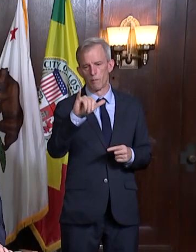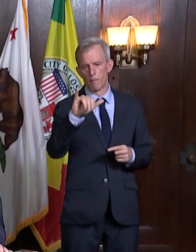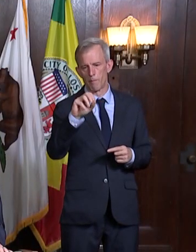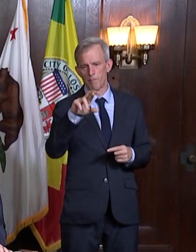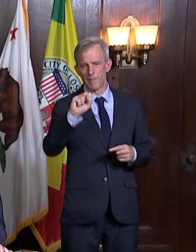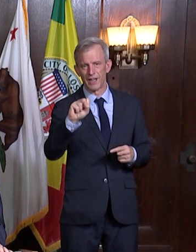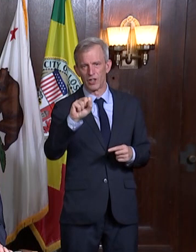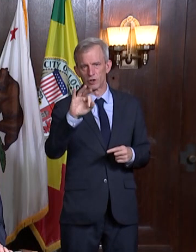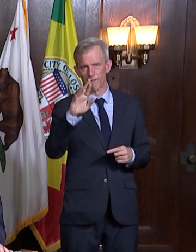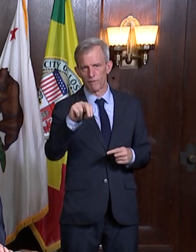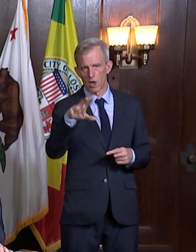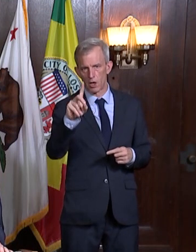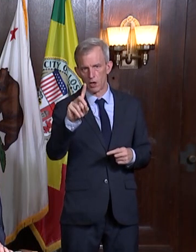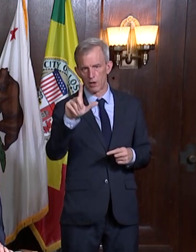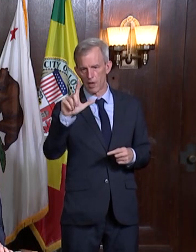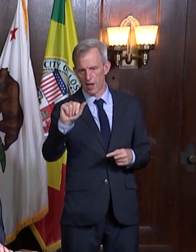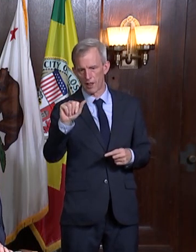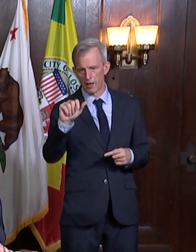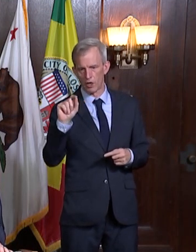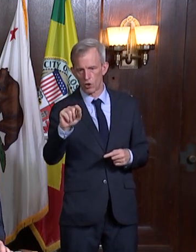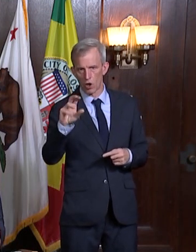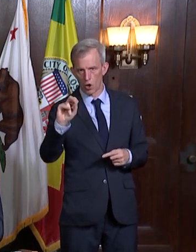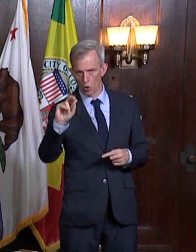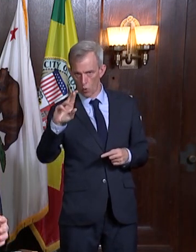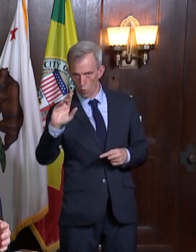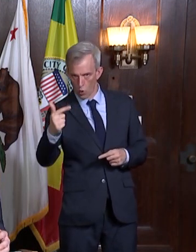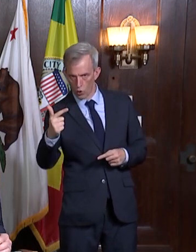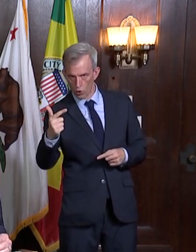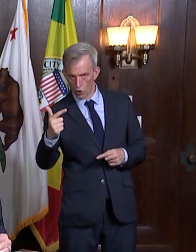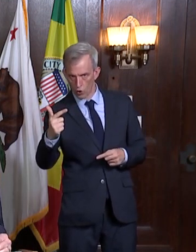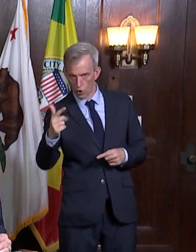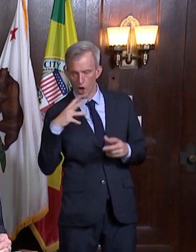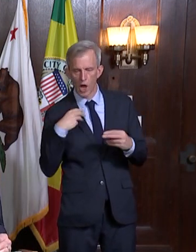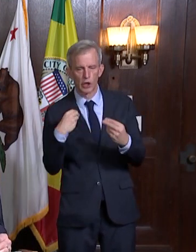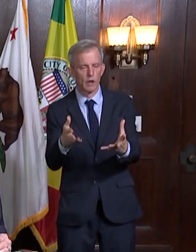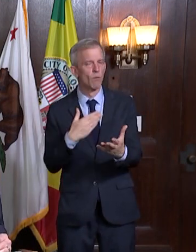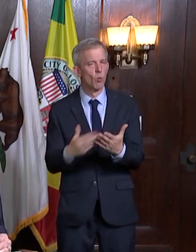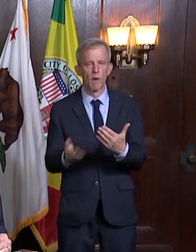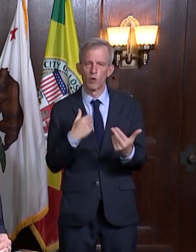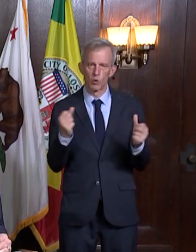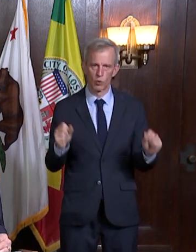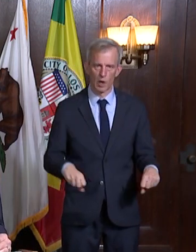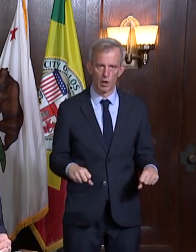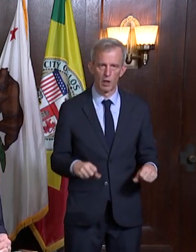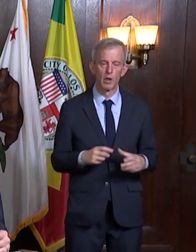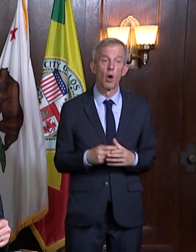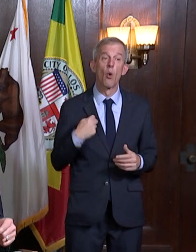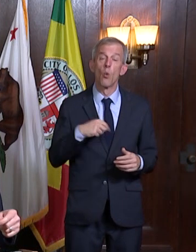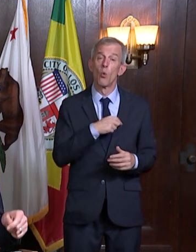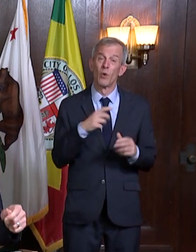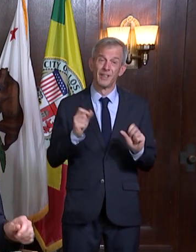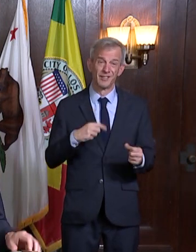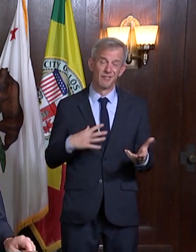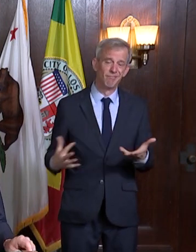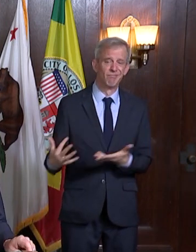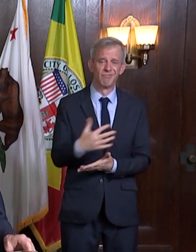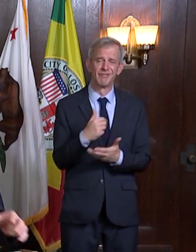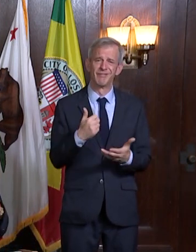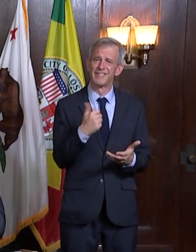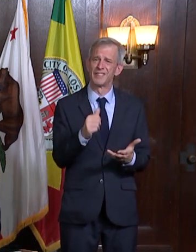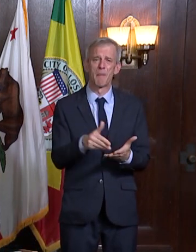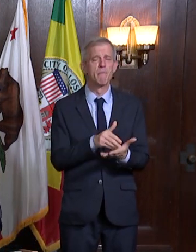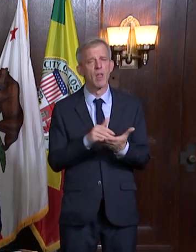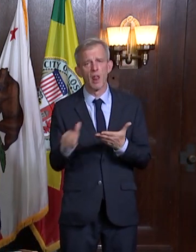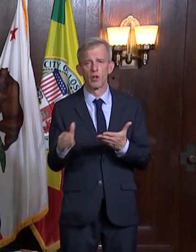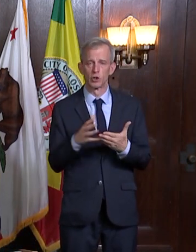mayorsfundla.org, that's mayorsfundla.org, and give whatever you can tonight. We raise tens of millions of dollars